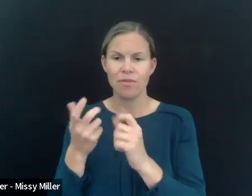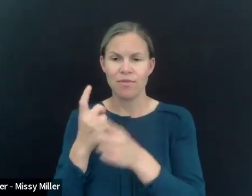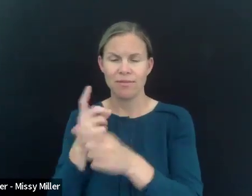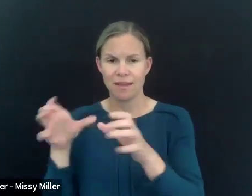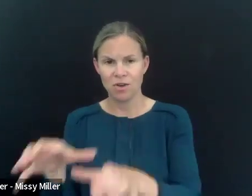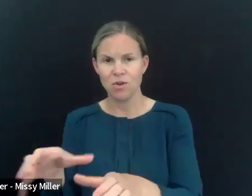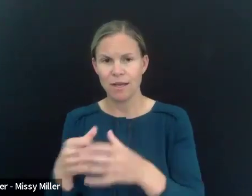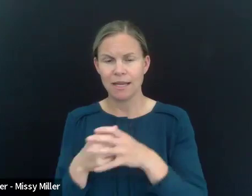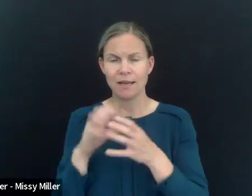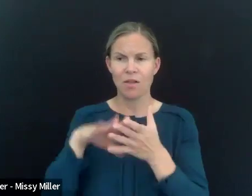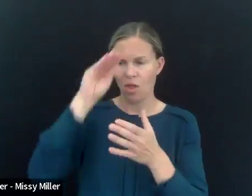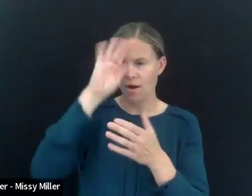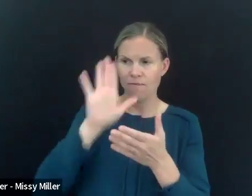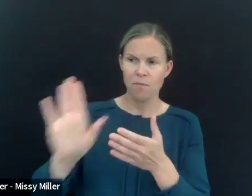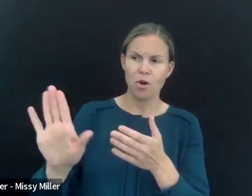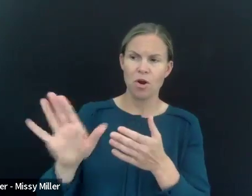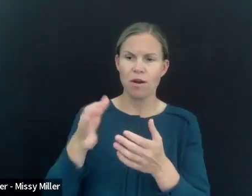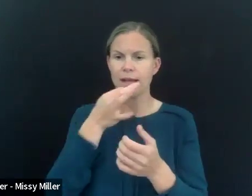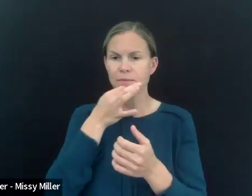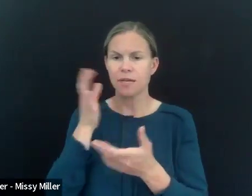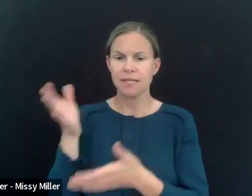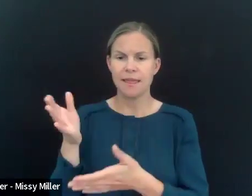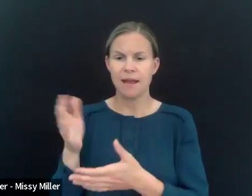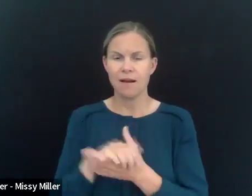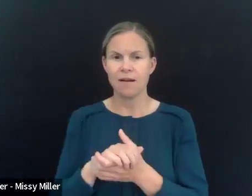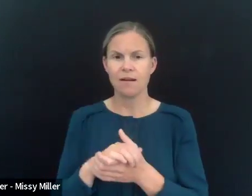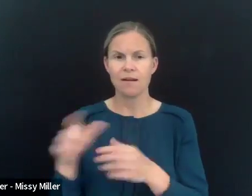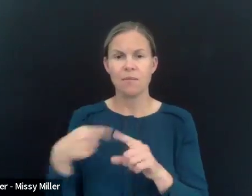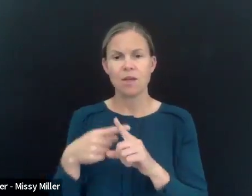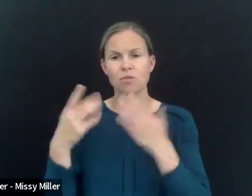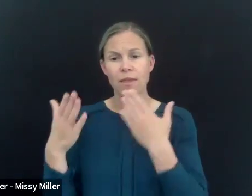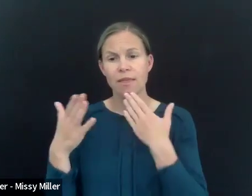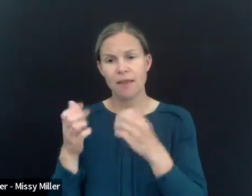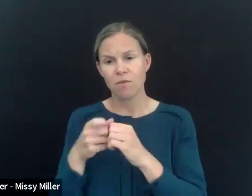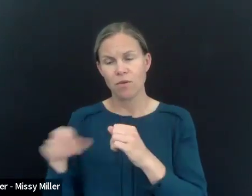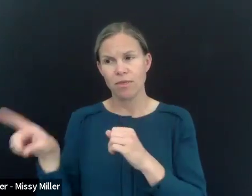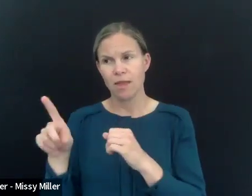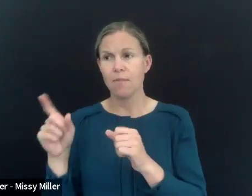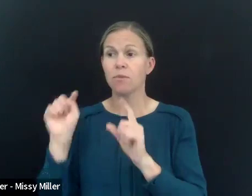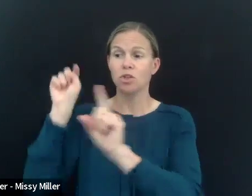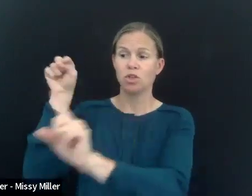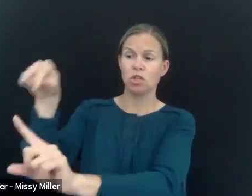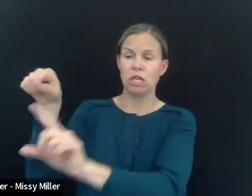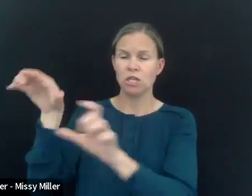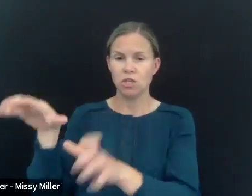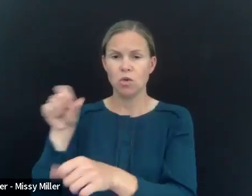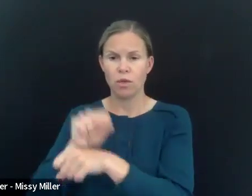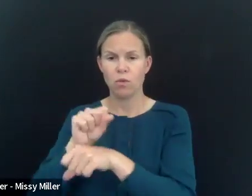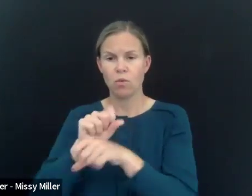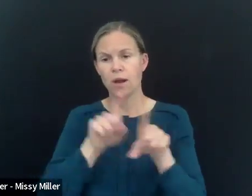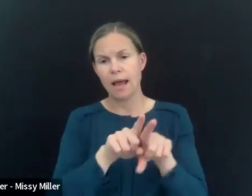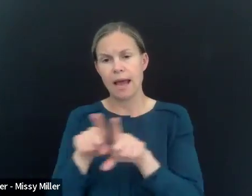and leadership there. And are just thankful too. She is somebody doing the work, as a